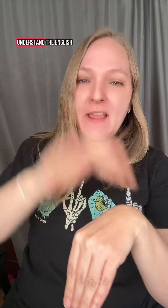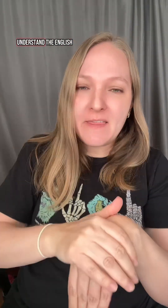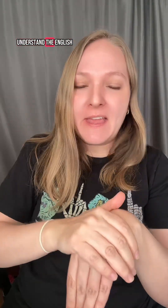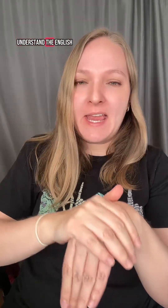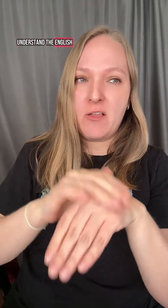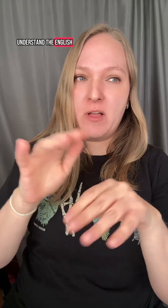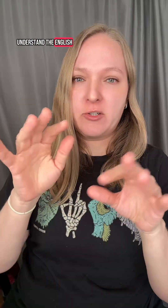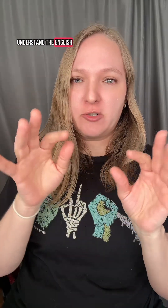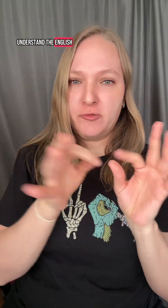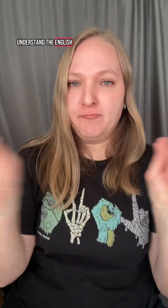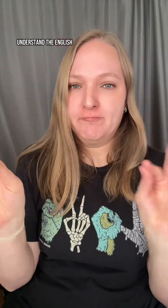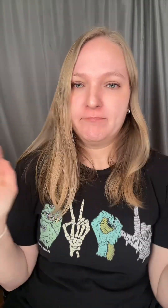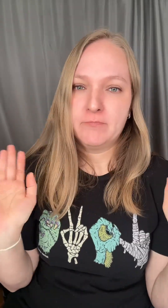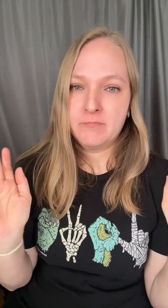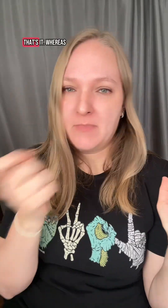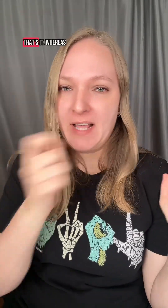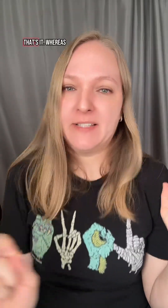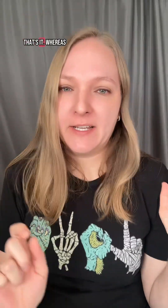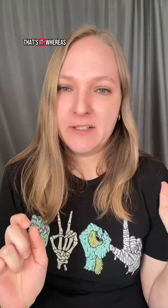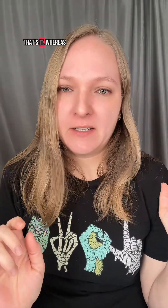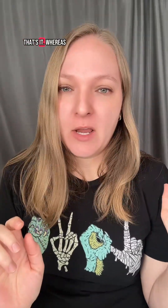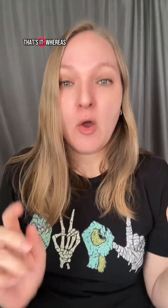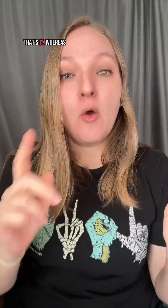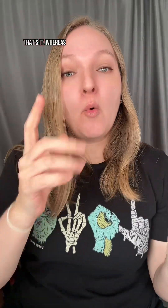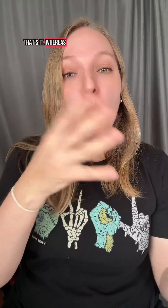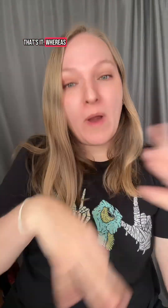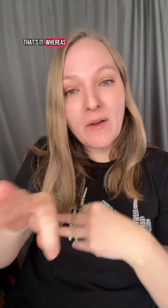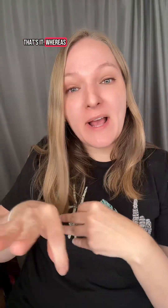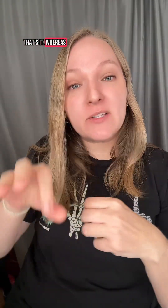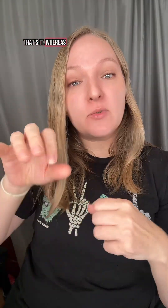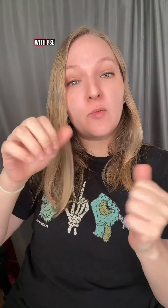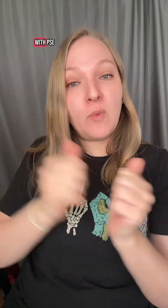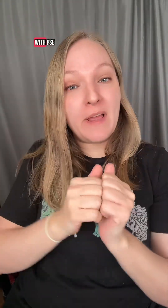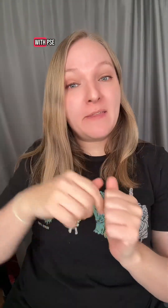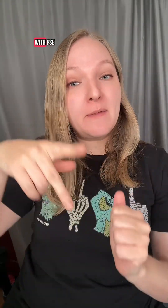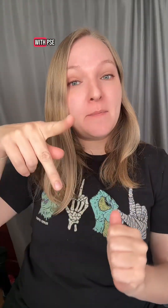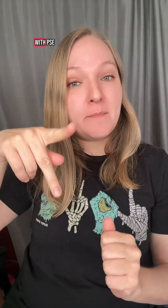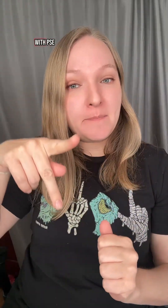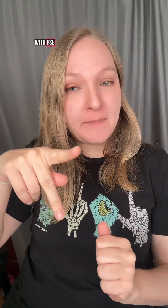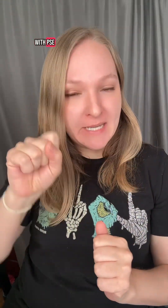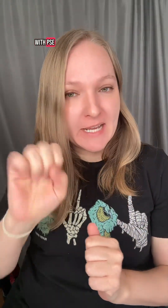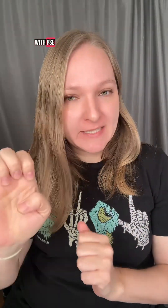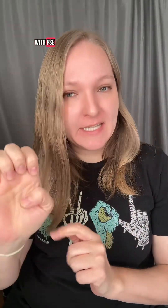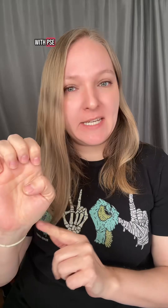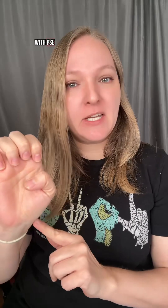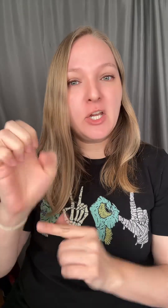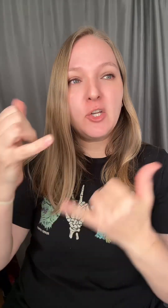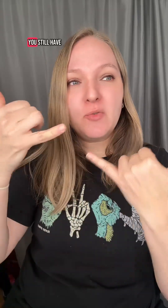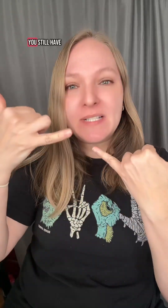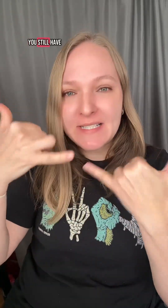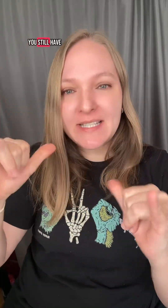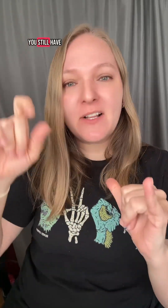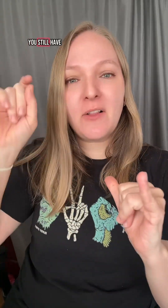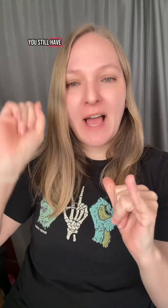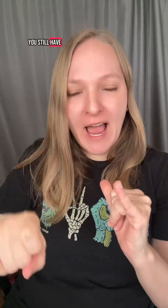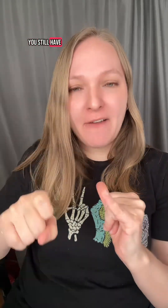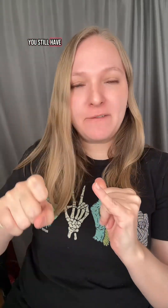the English. That's it. Whereas with PSE, you still have